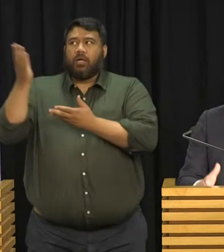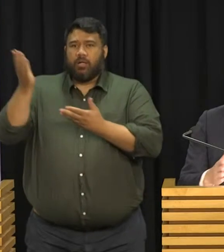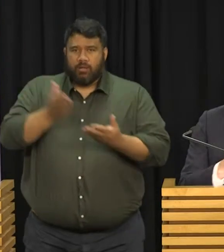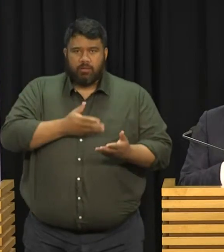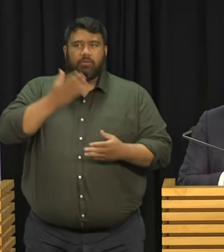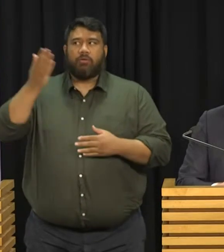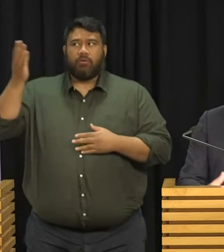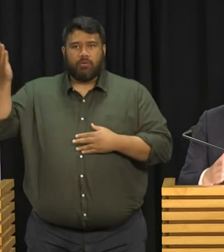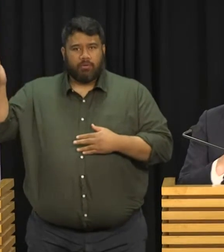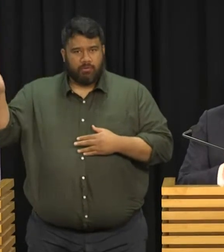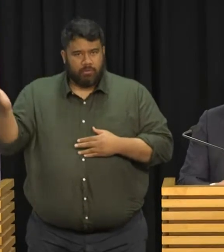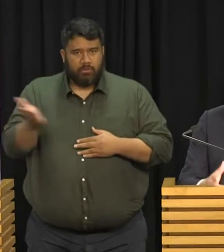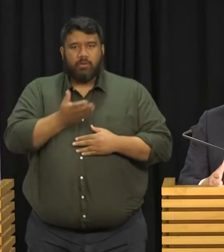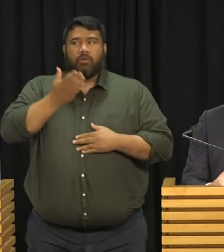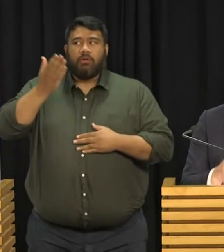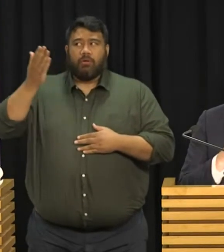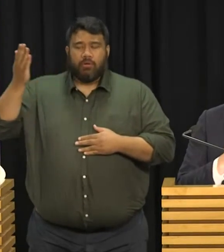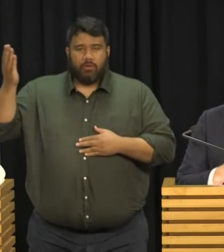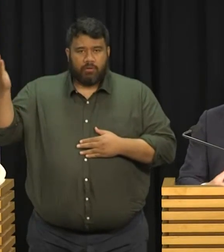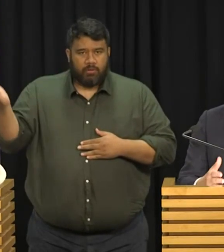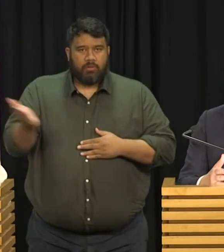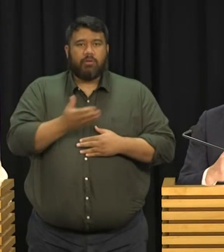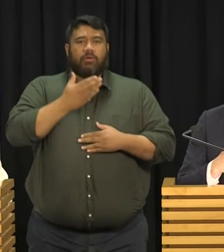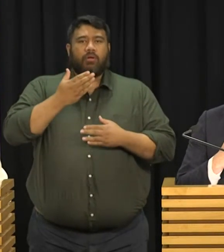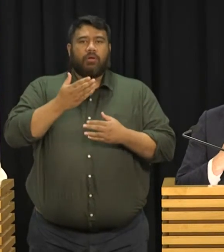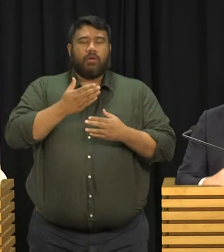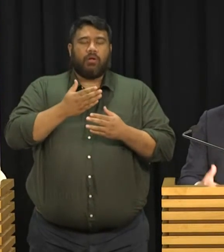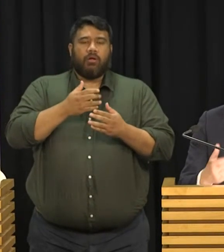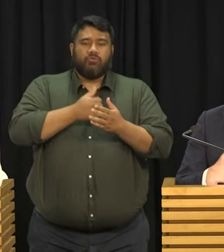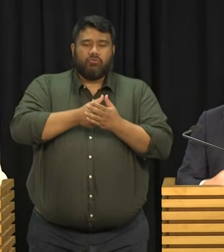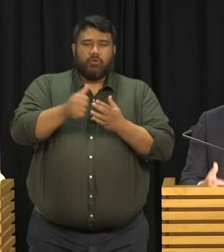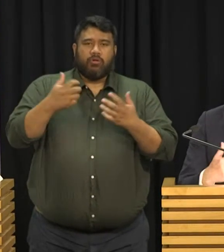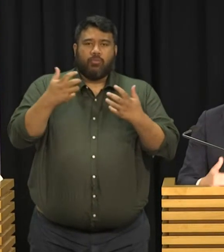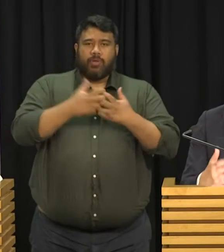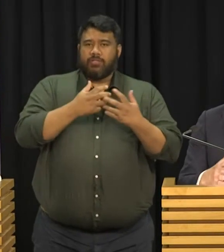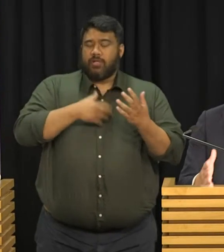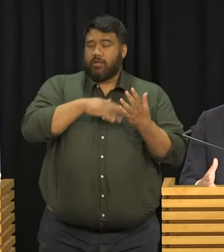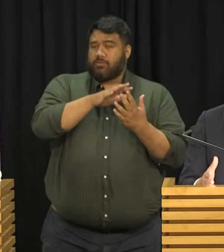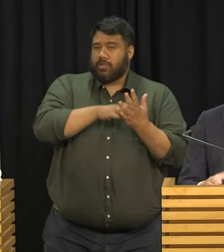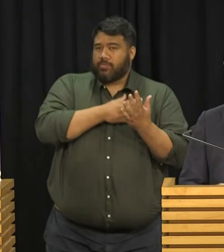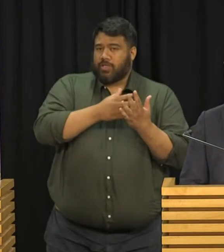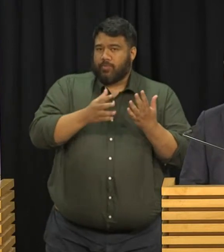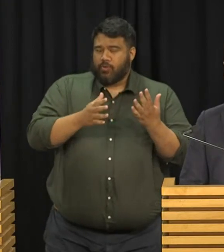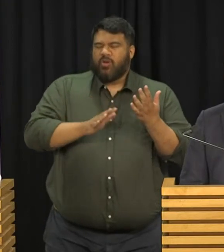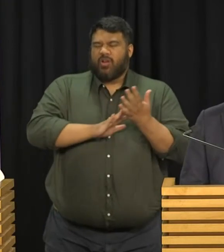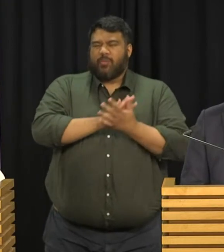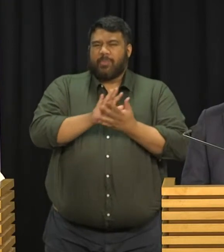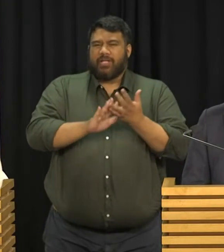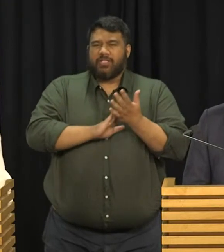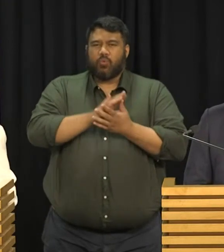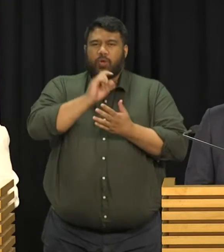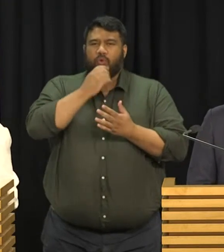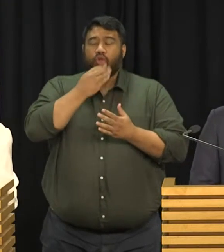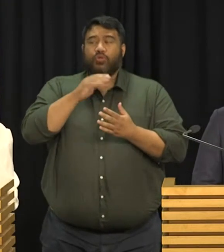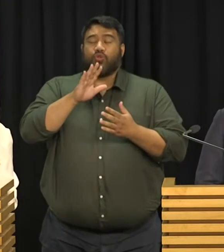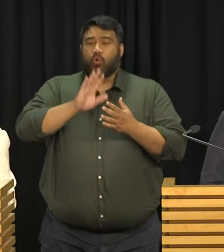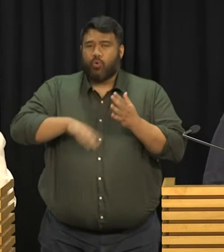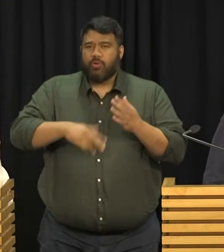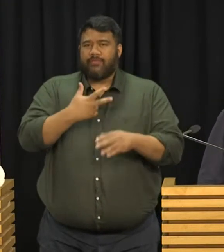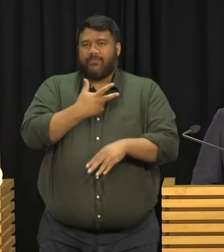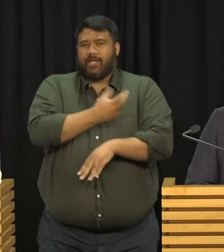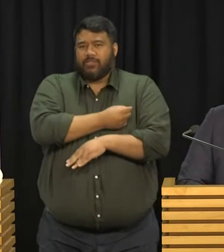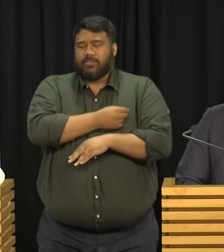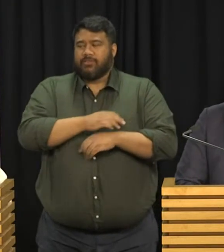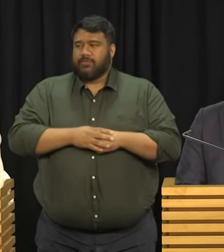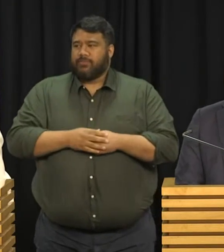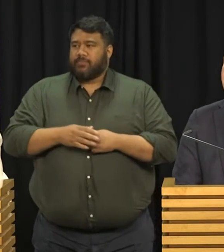they can be shipping it to us as they're producing it and we can be getting it out there and not having it all sitting in one place. Why did